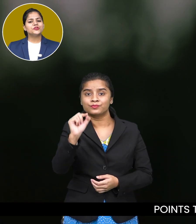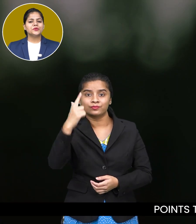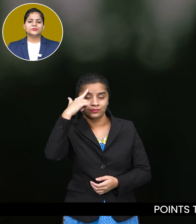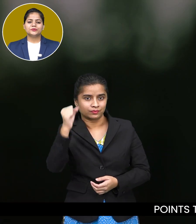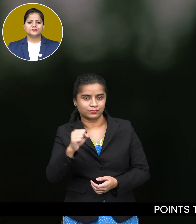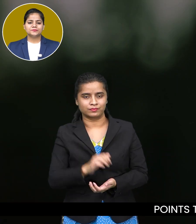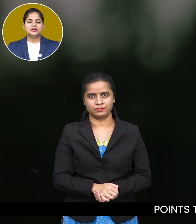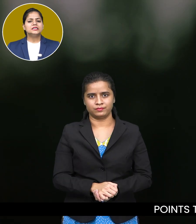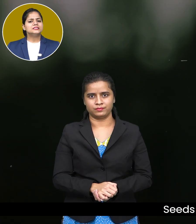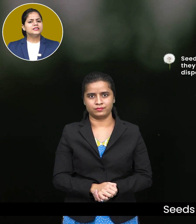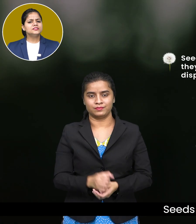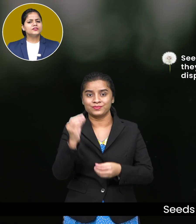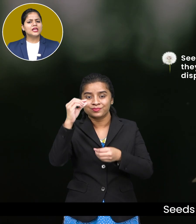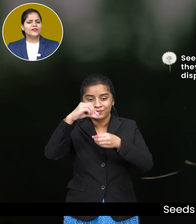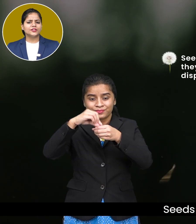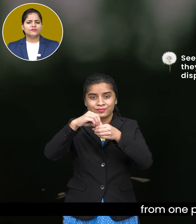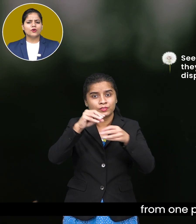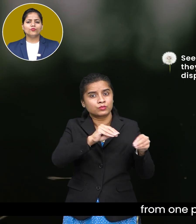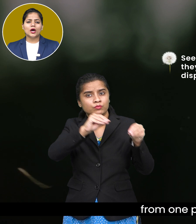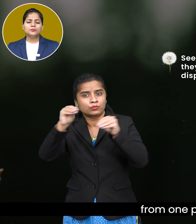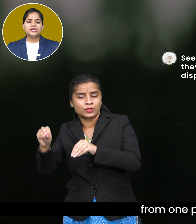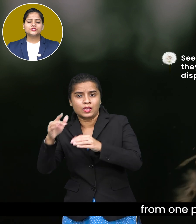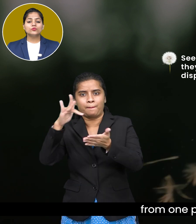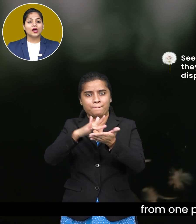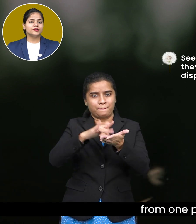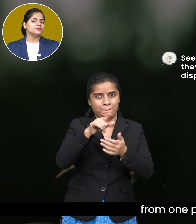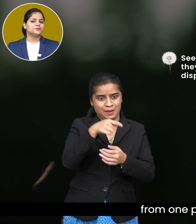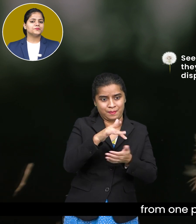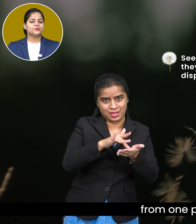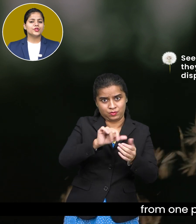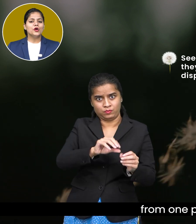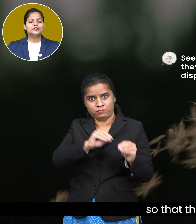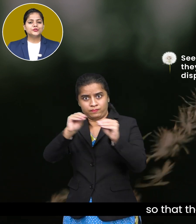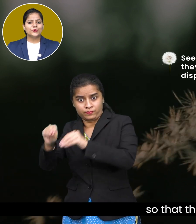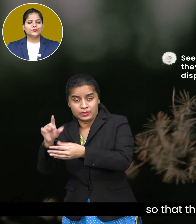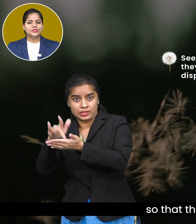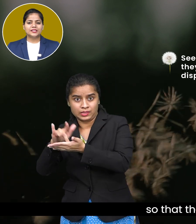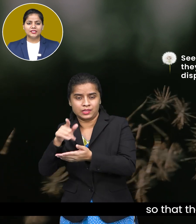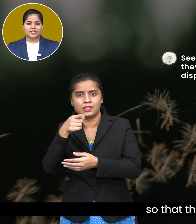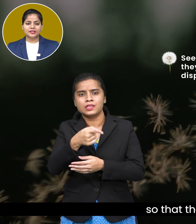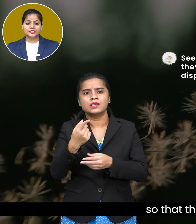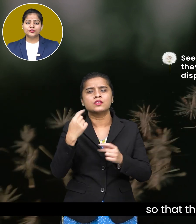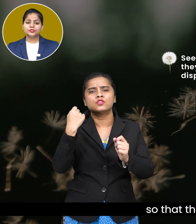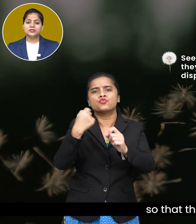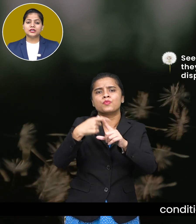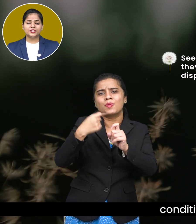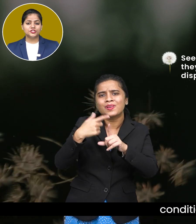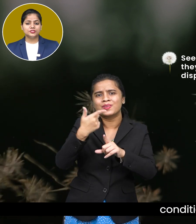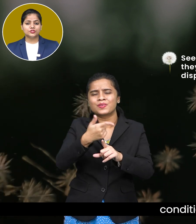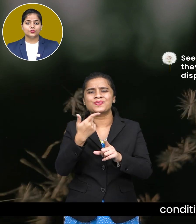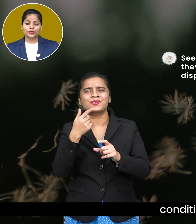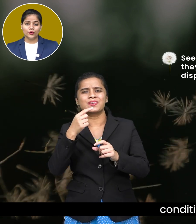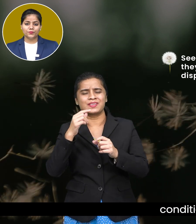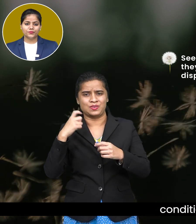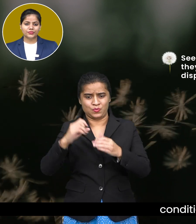Points to remember. Seeds are carried from one place to another so that they get suitable